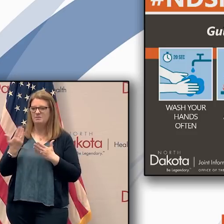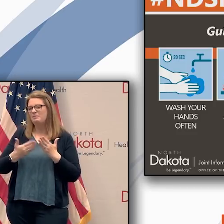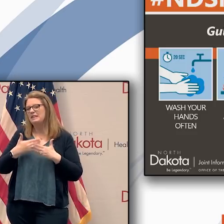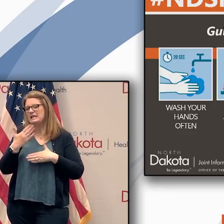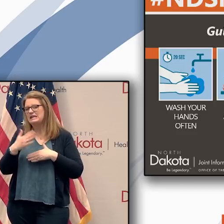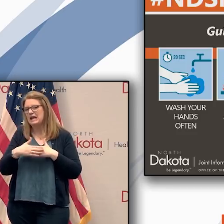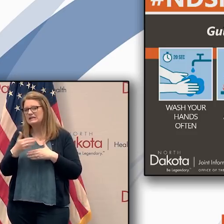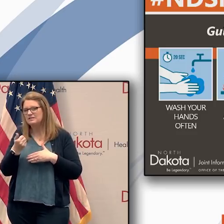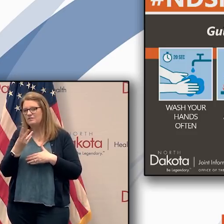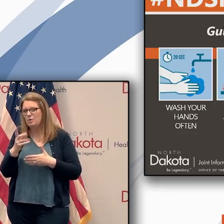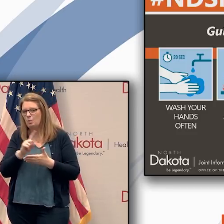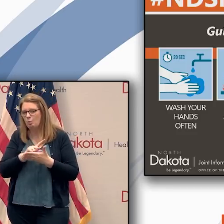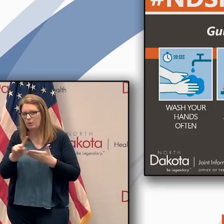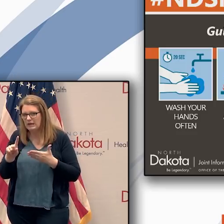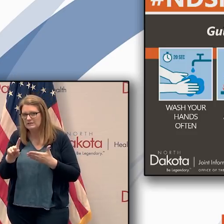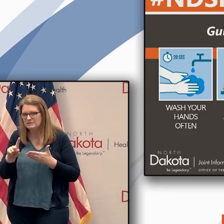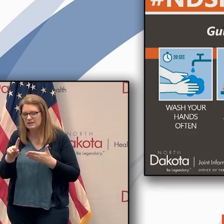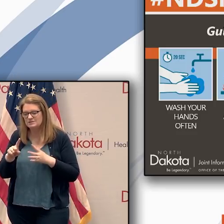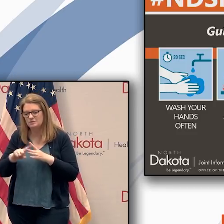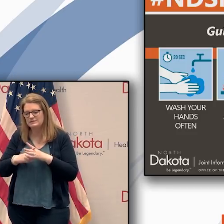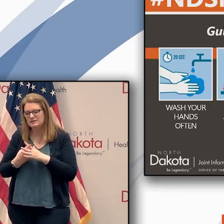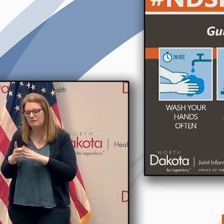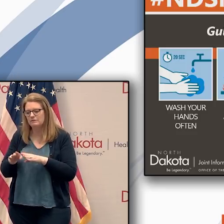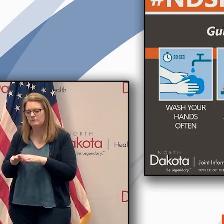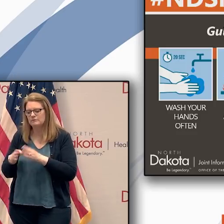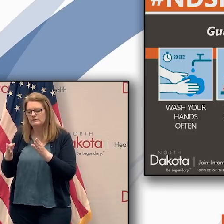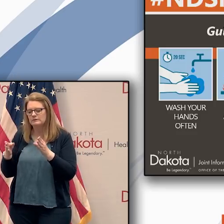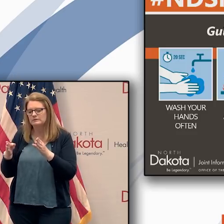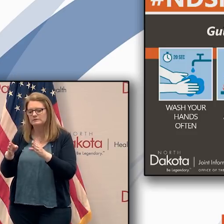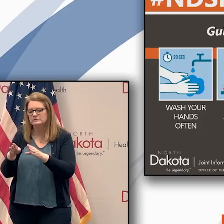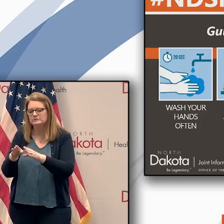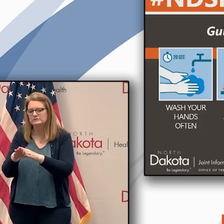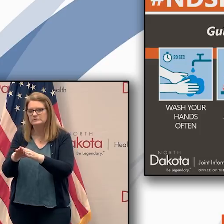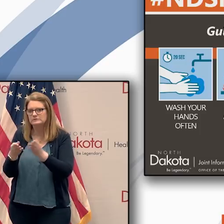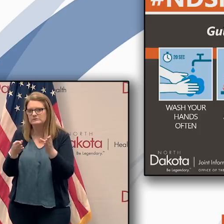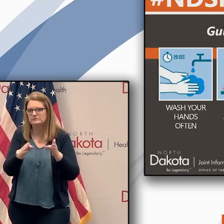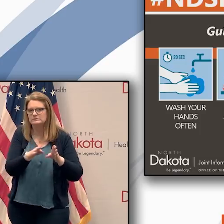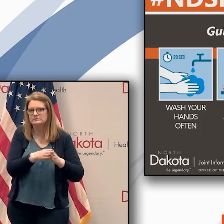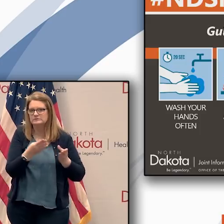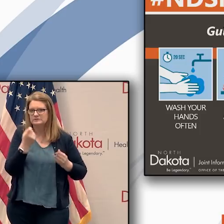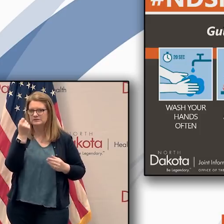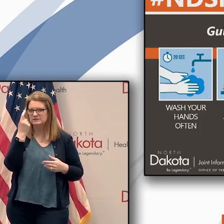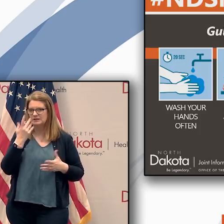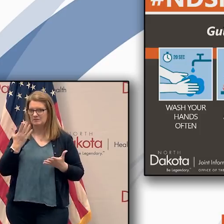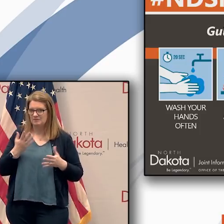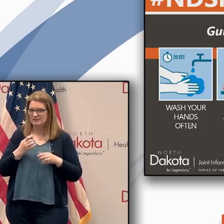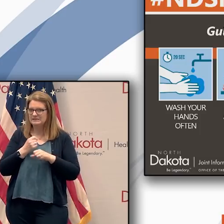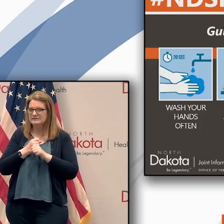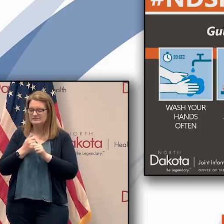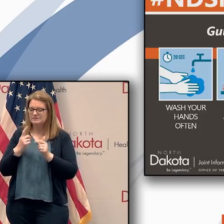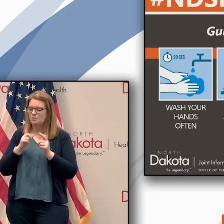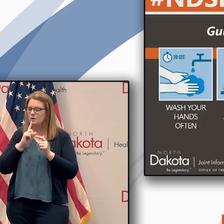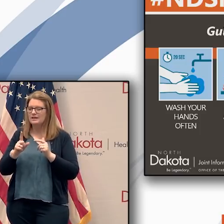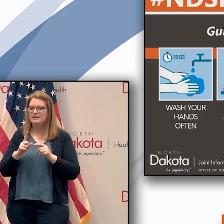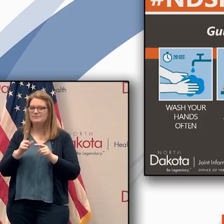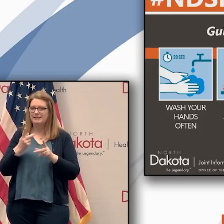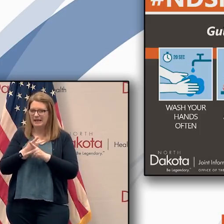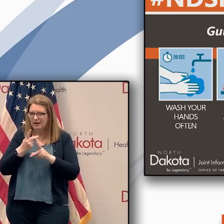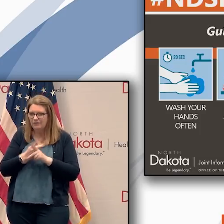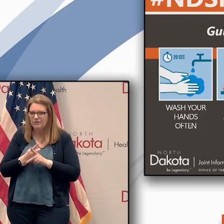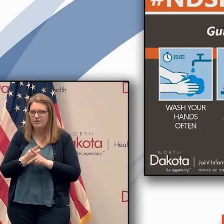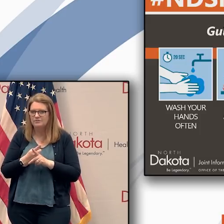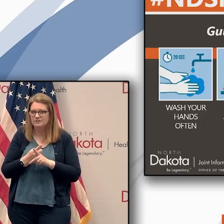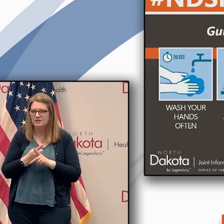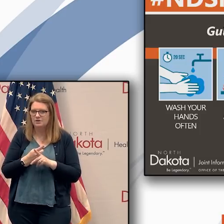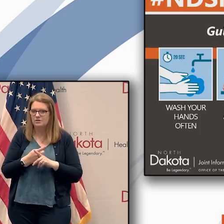next couple of weeks as we start to reopen things up to make sure that you're staying a safe distance from places where